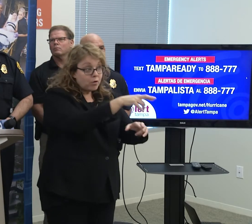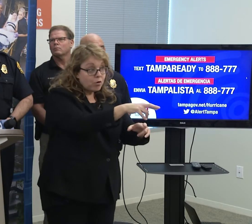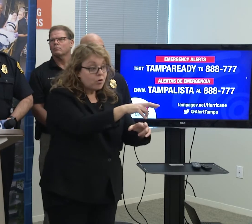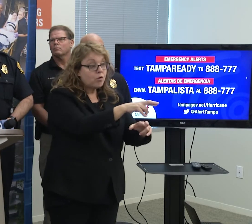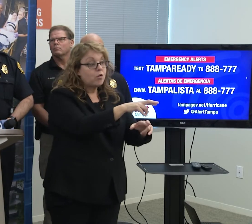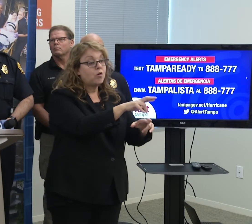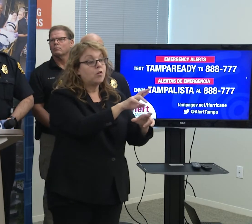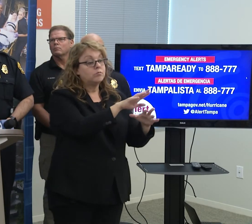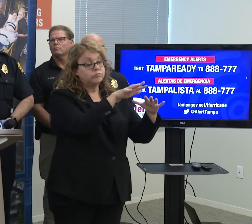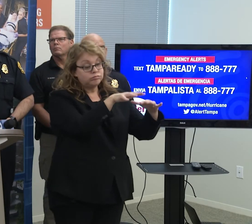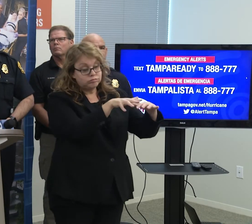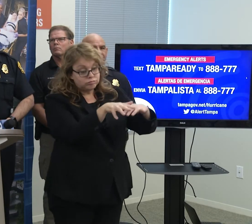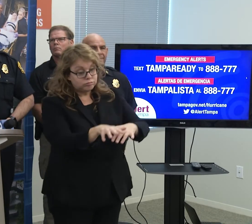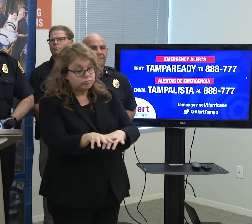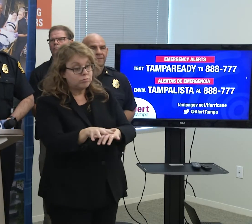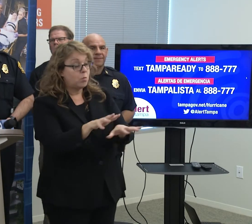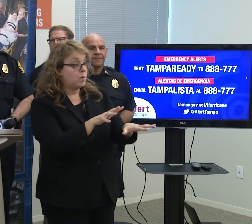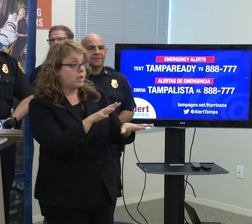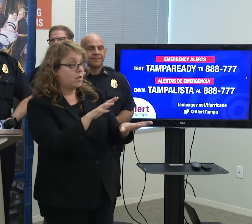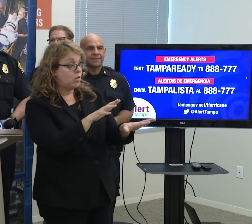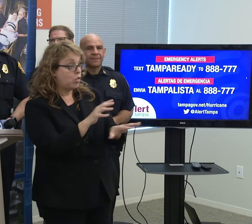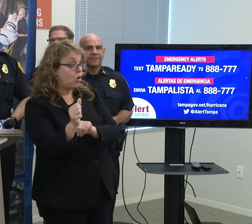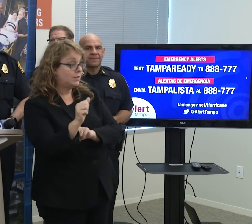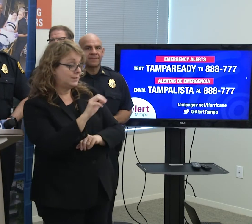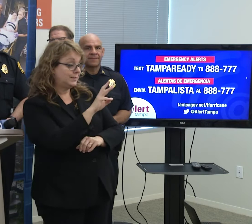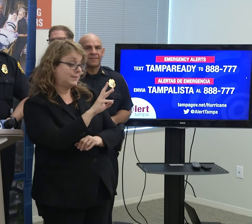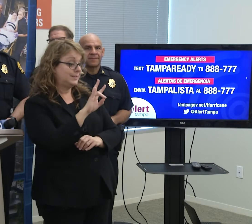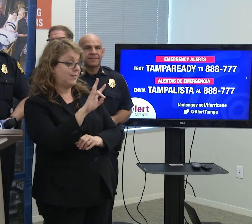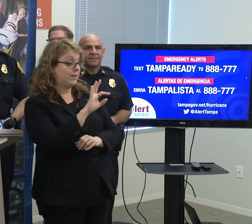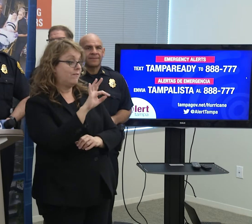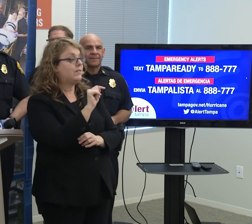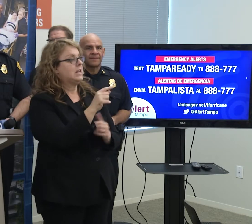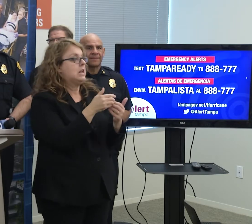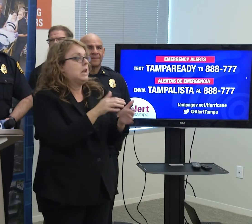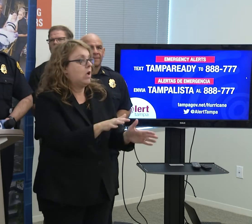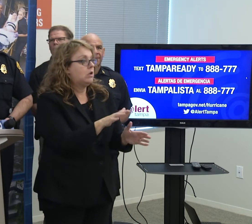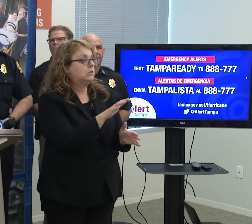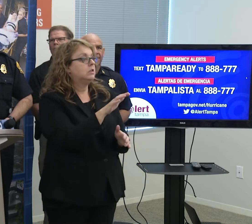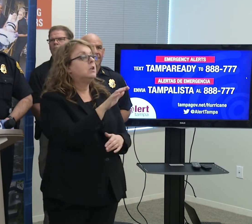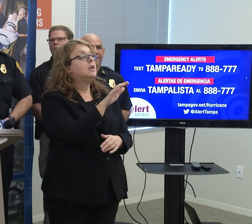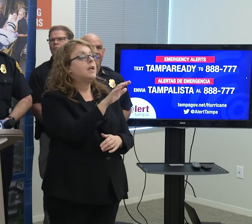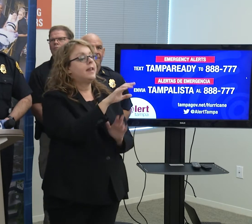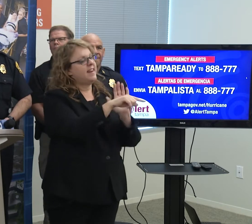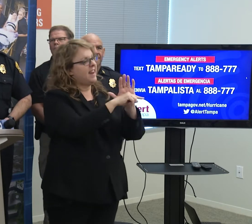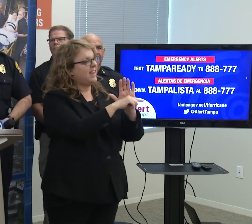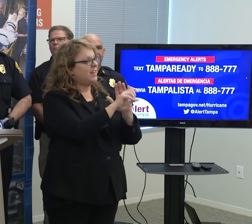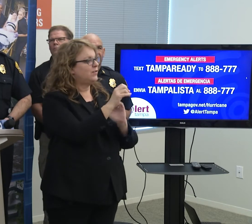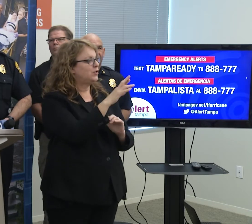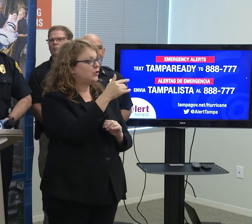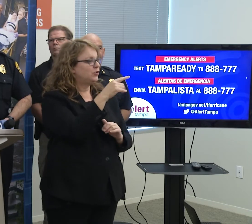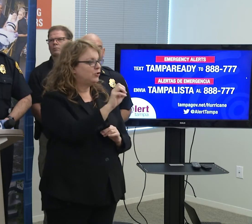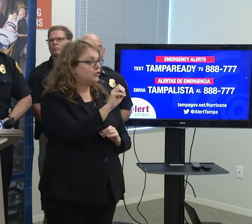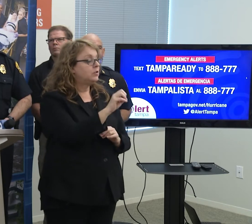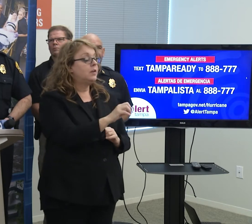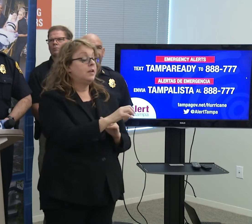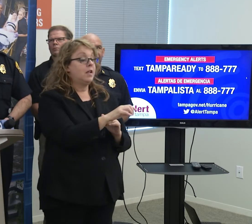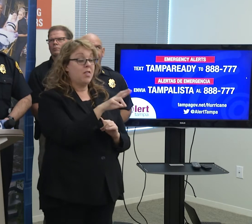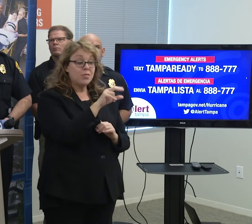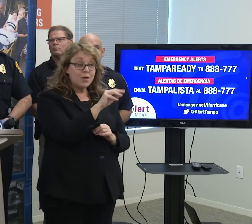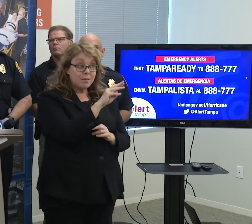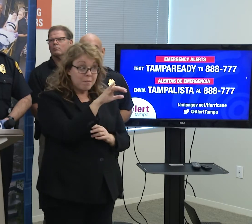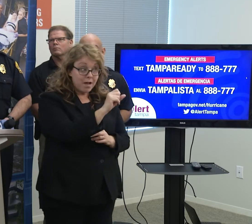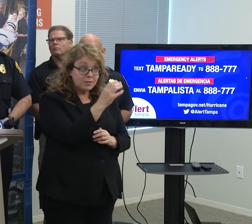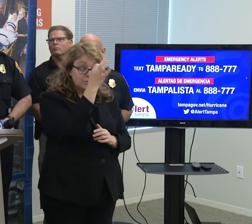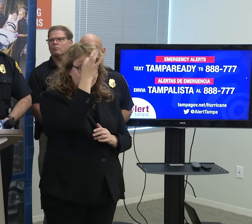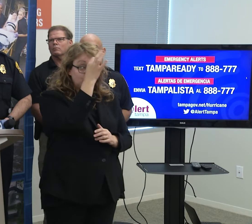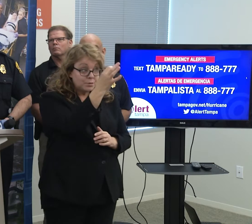left Tampa Bay, and we lost about 6 or 7 feet of water. We call it negative surge. So again, 30 miles is all it took, and we were